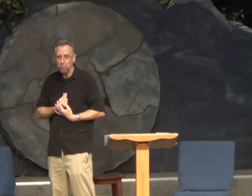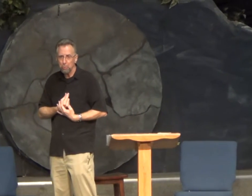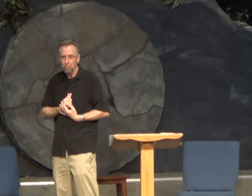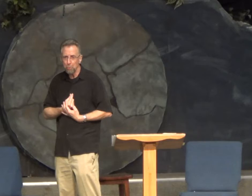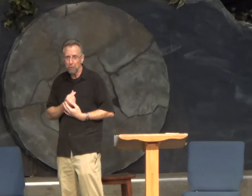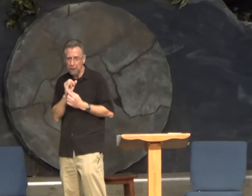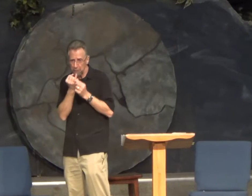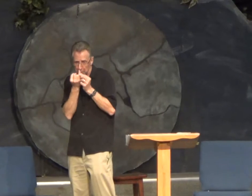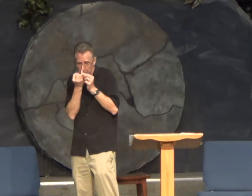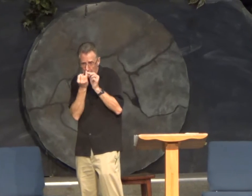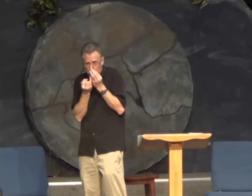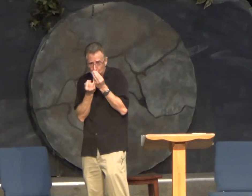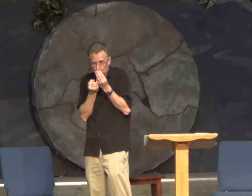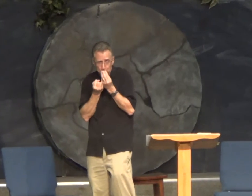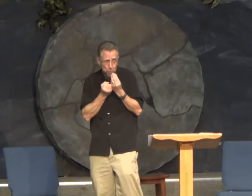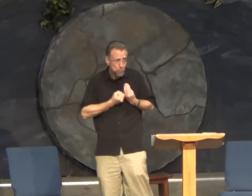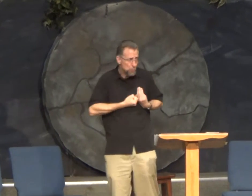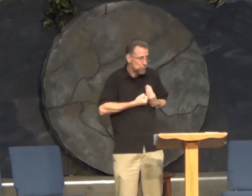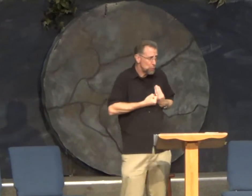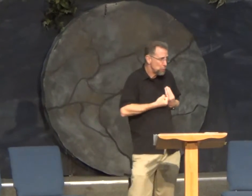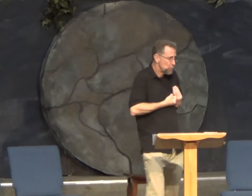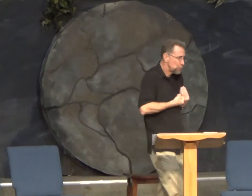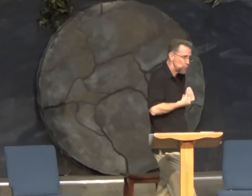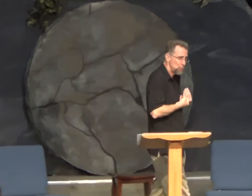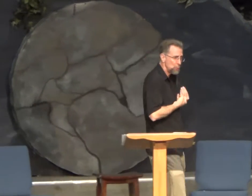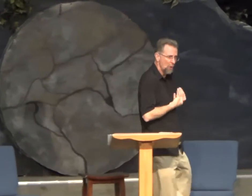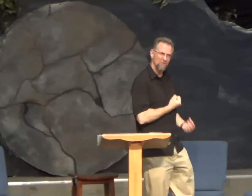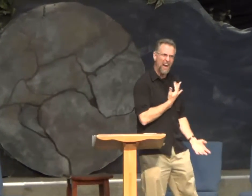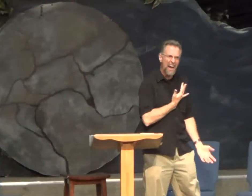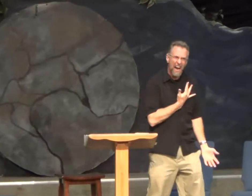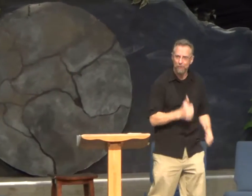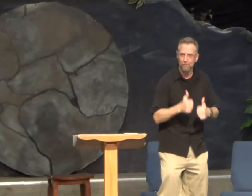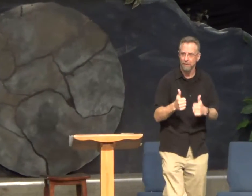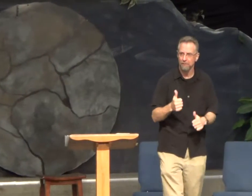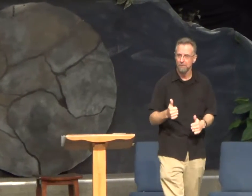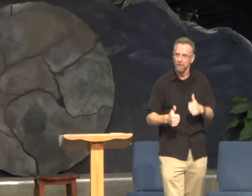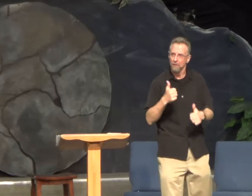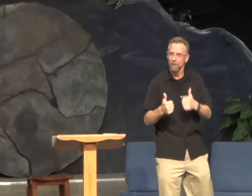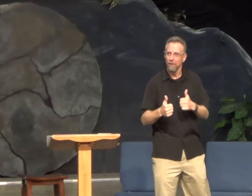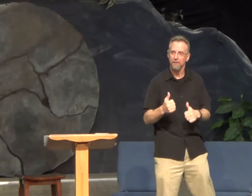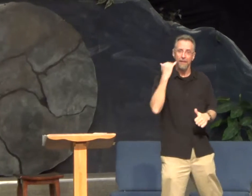Or is it just a small flicker, a tiny little thing that you hide? Is it a fire? What is